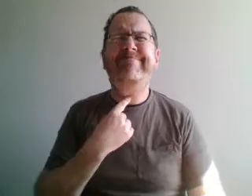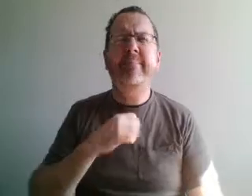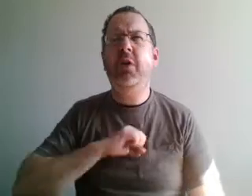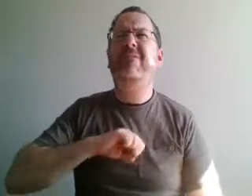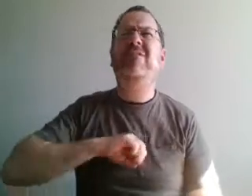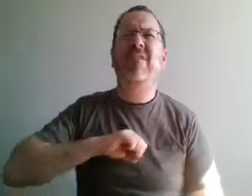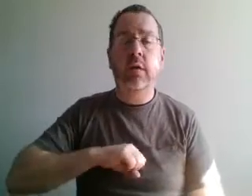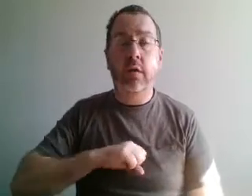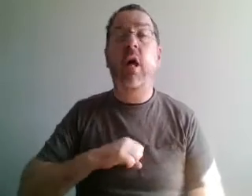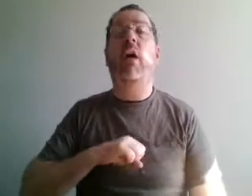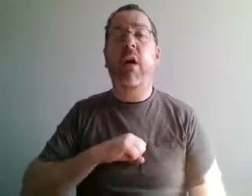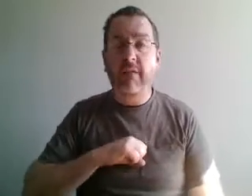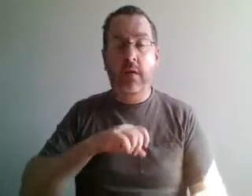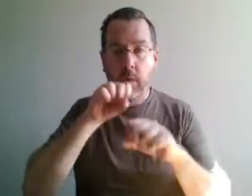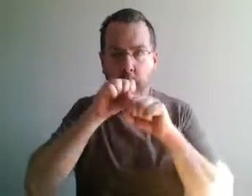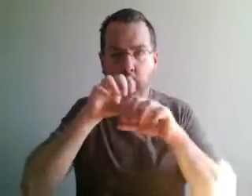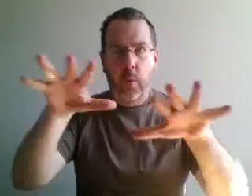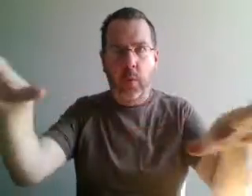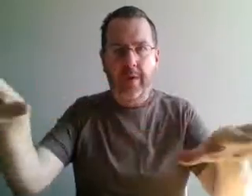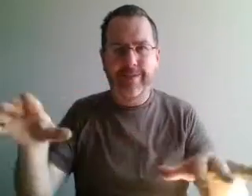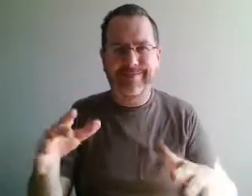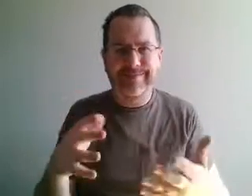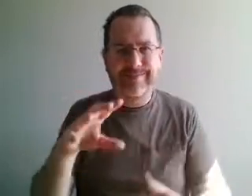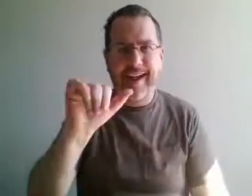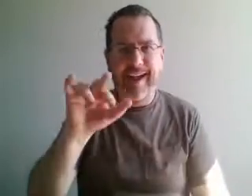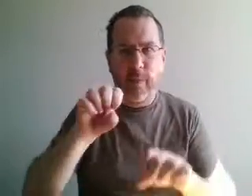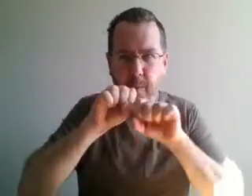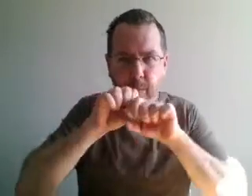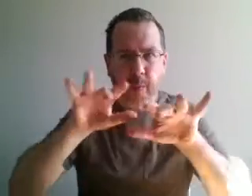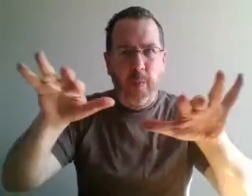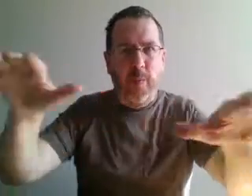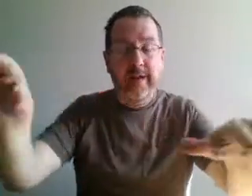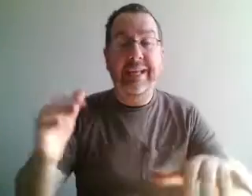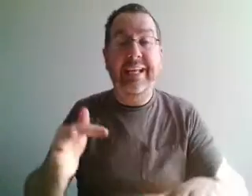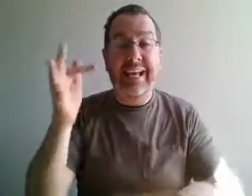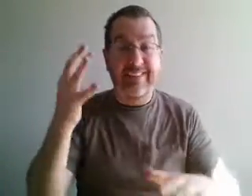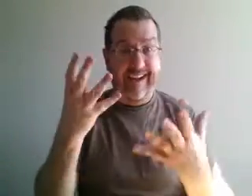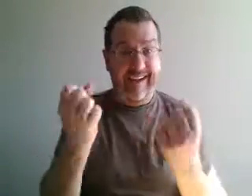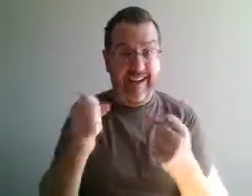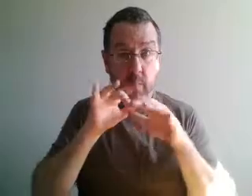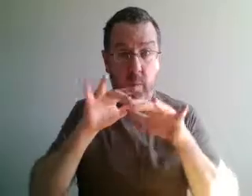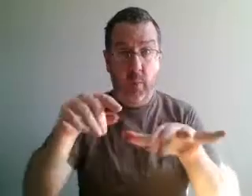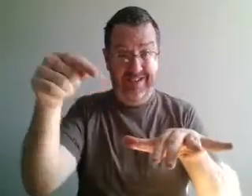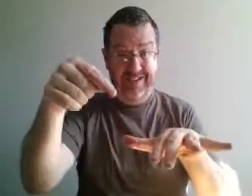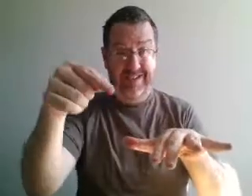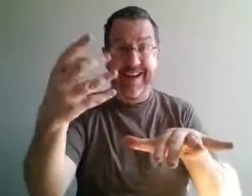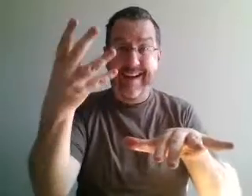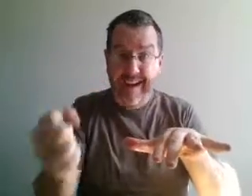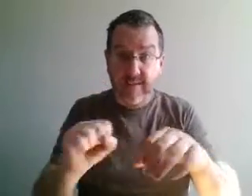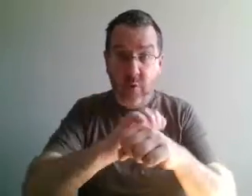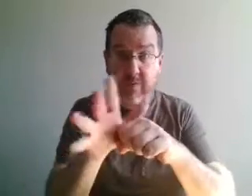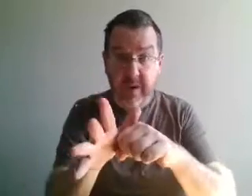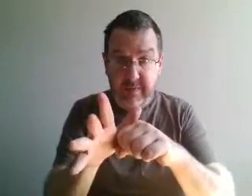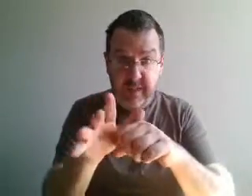out an aerosol, and those droplets, if the person is infected, can be infectious. And the other thing is that